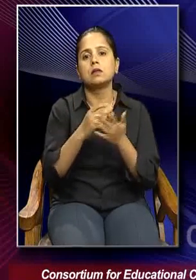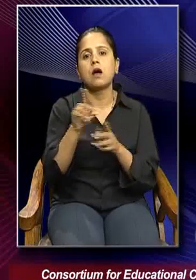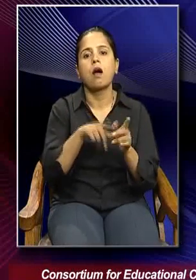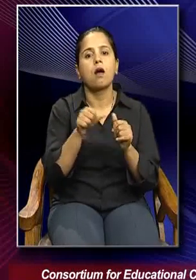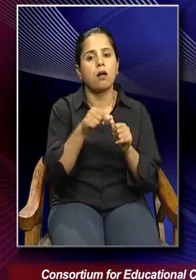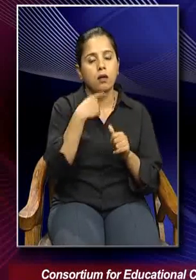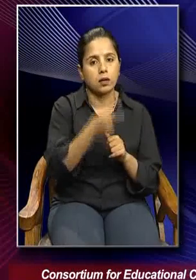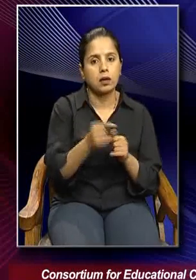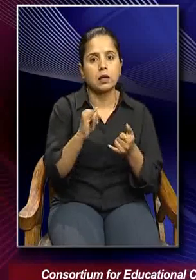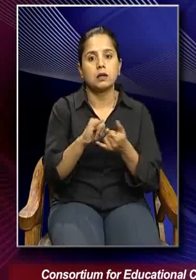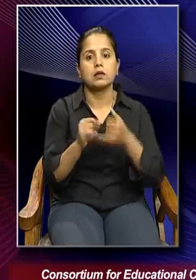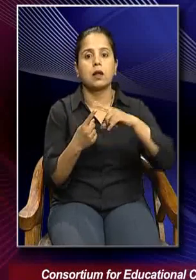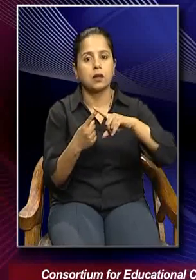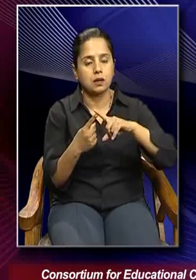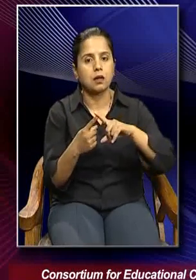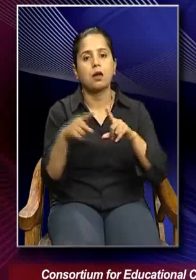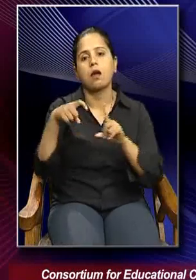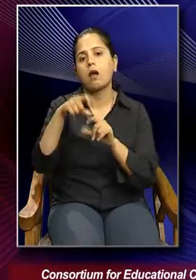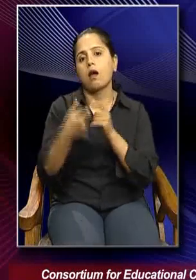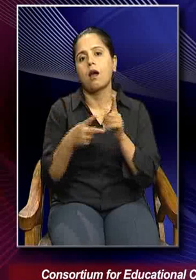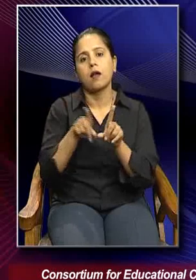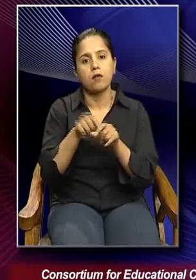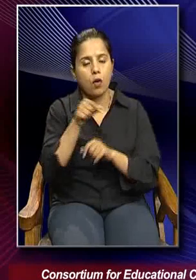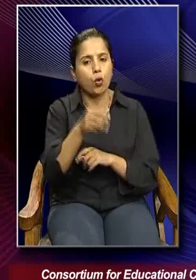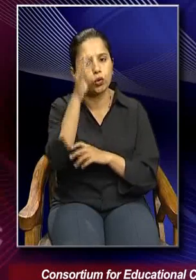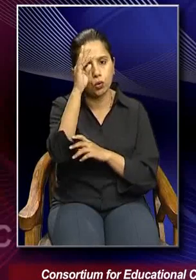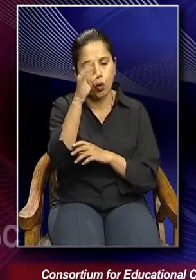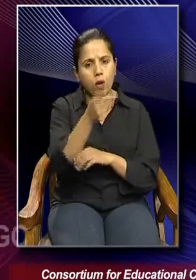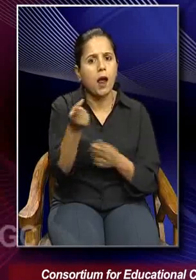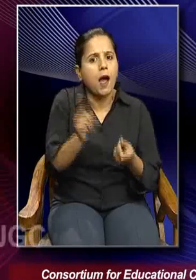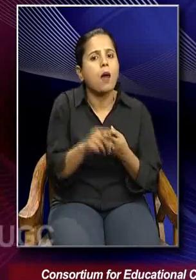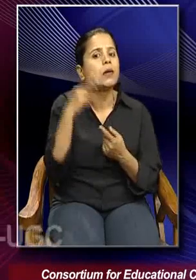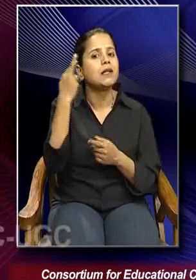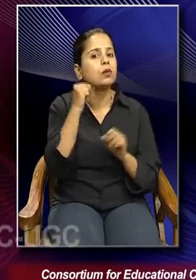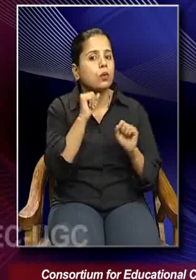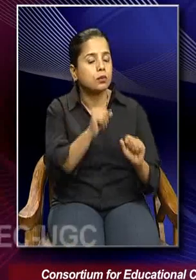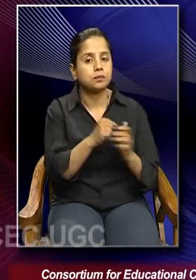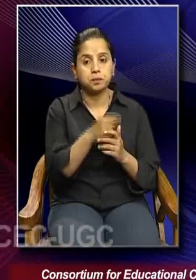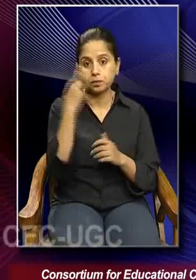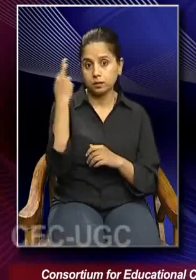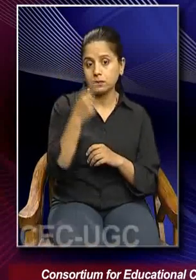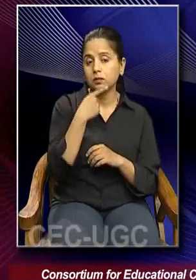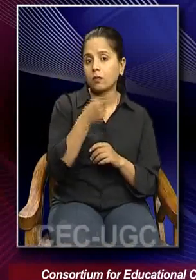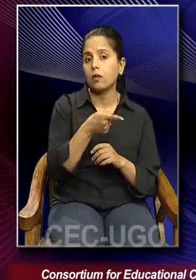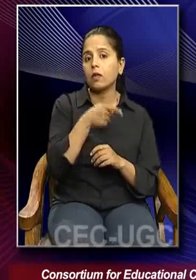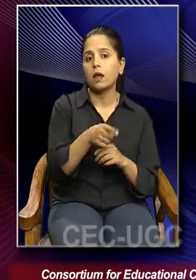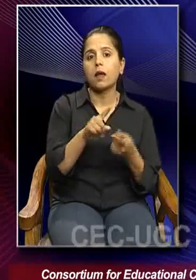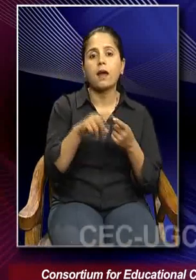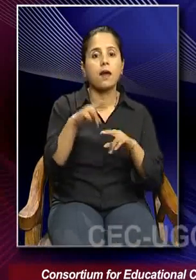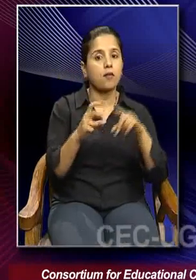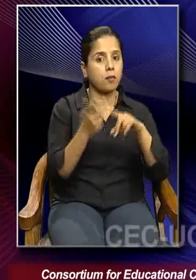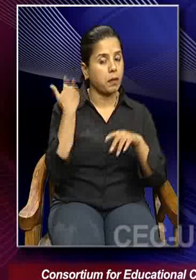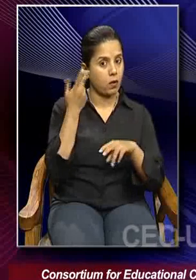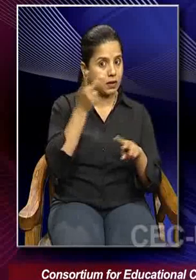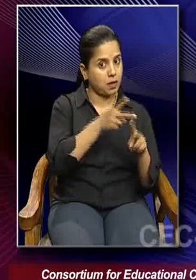as Satkaryavad, or the theory of causation, which states that effect